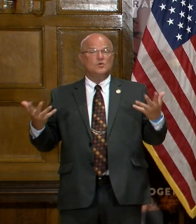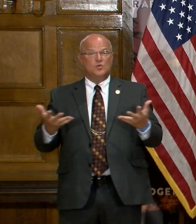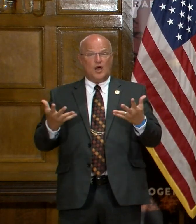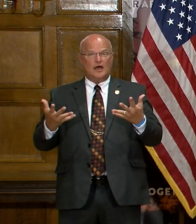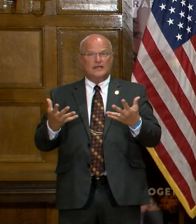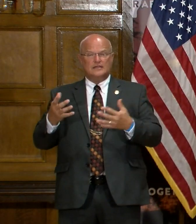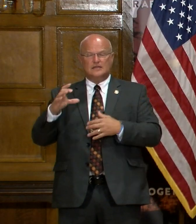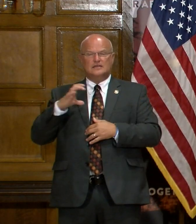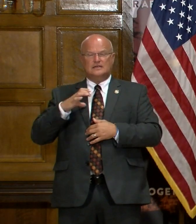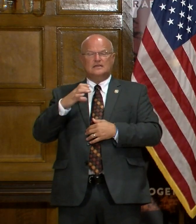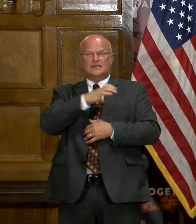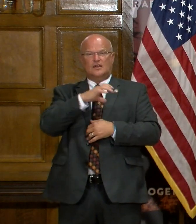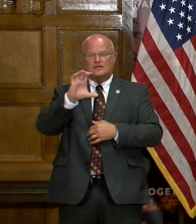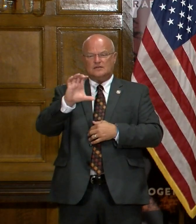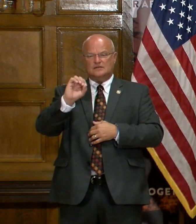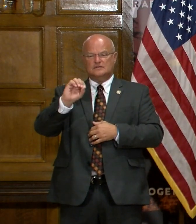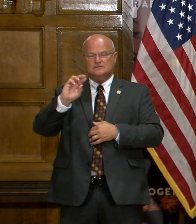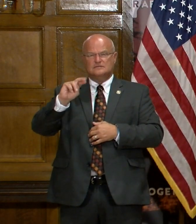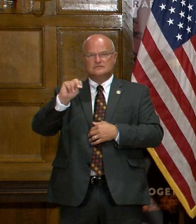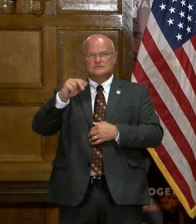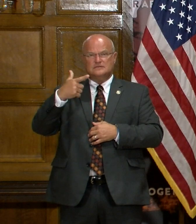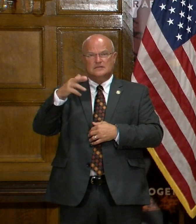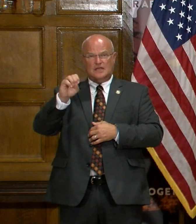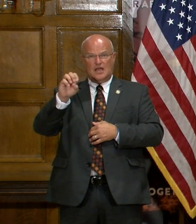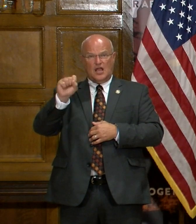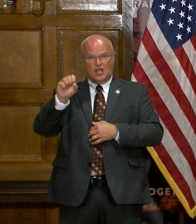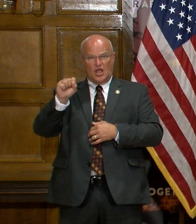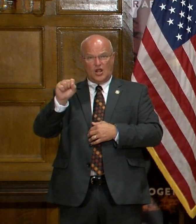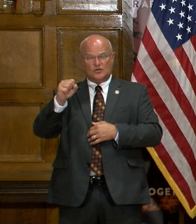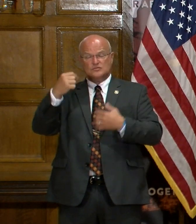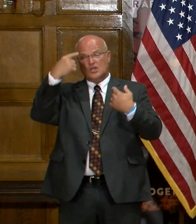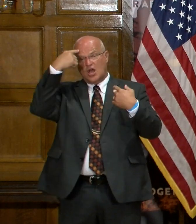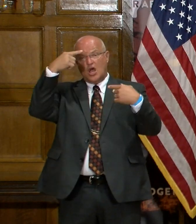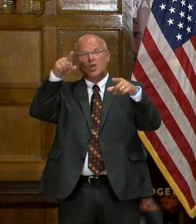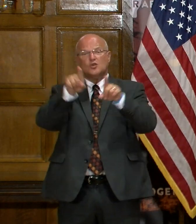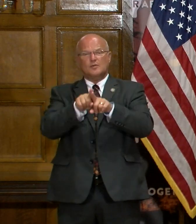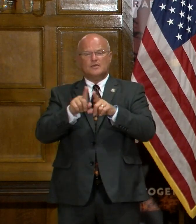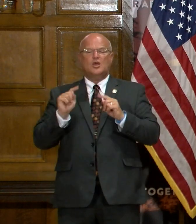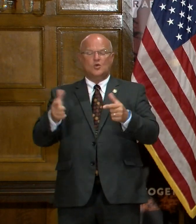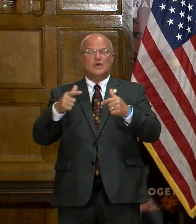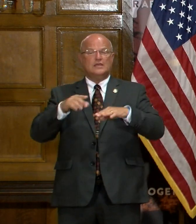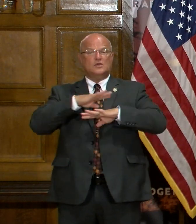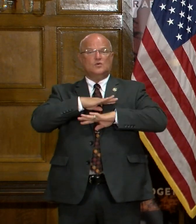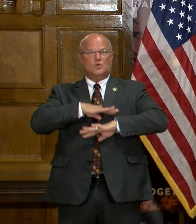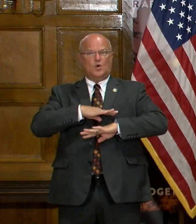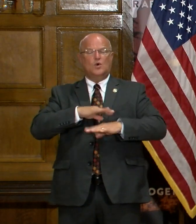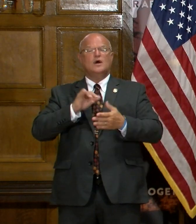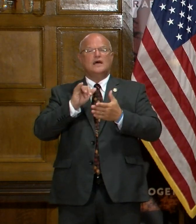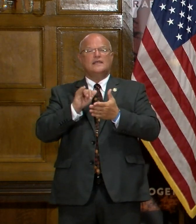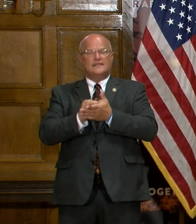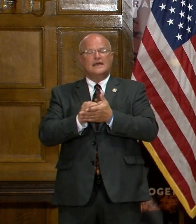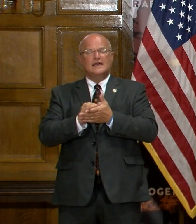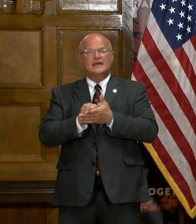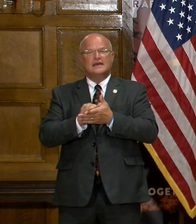for Congress to reach an agreement. That would be the quickest relief. That would be